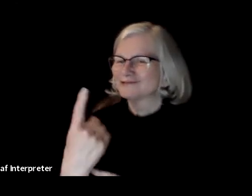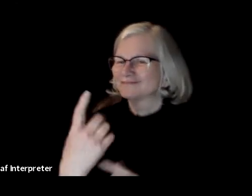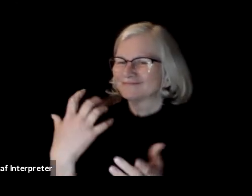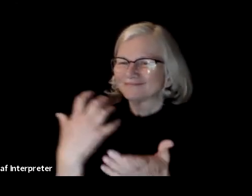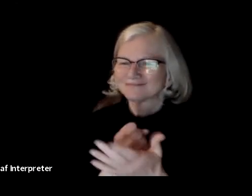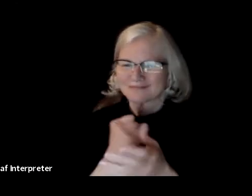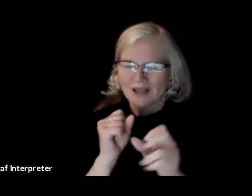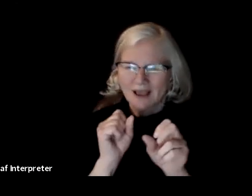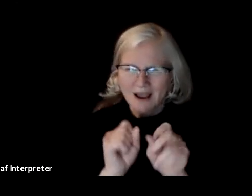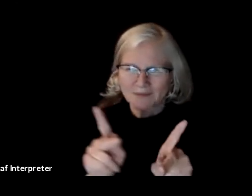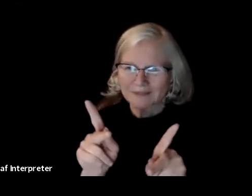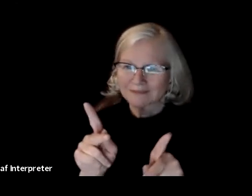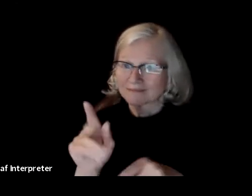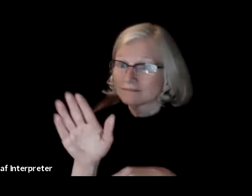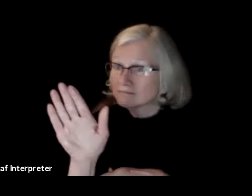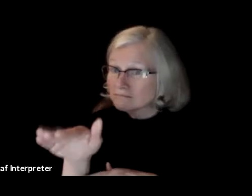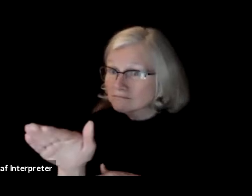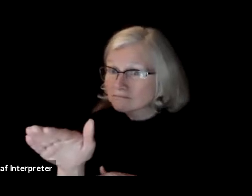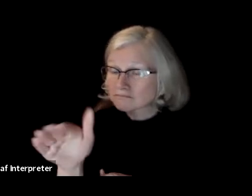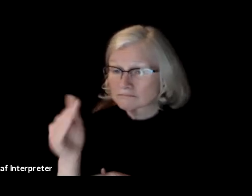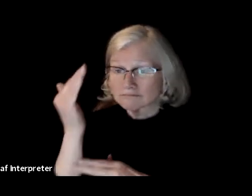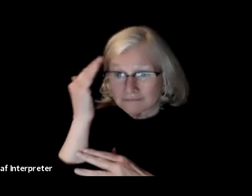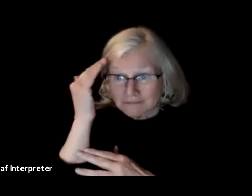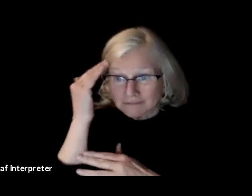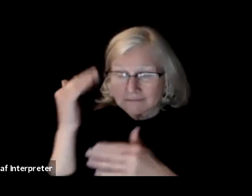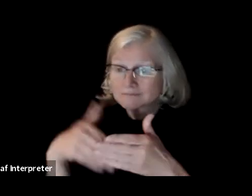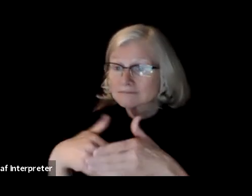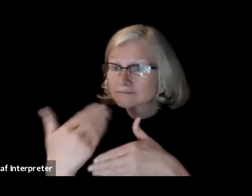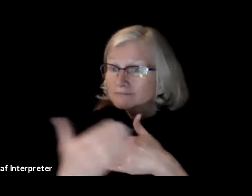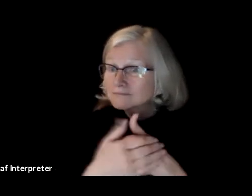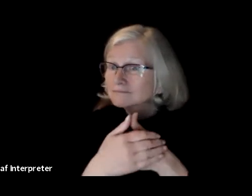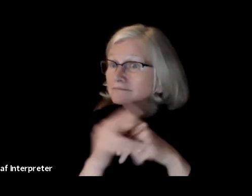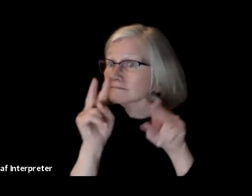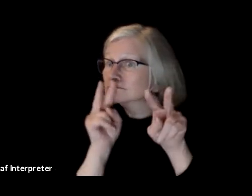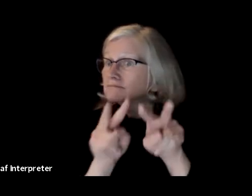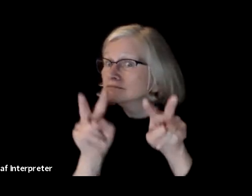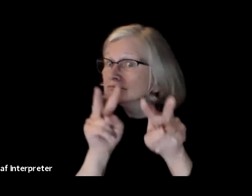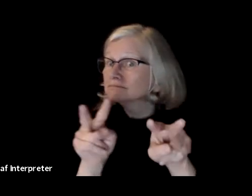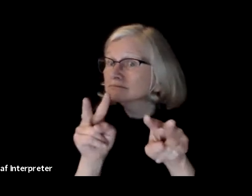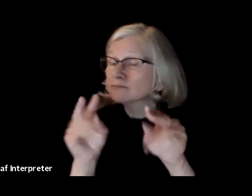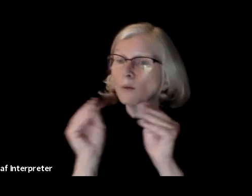forward to the next stages of expanded eligibility,